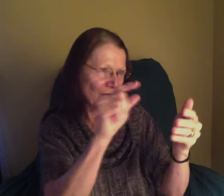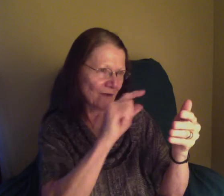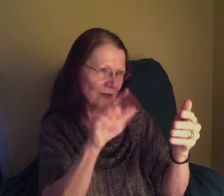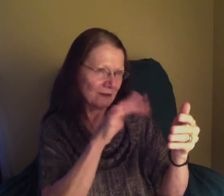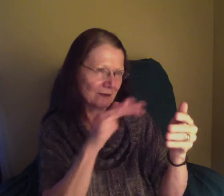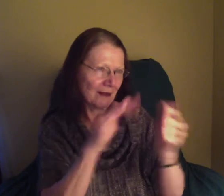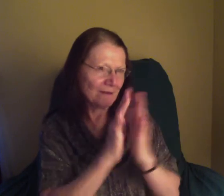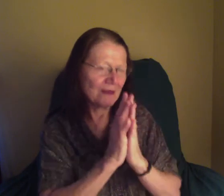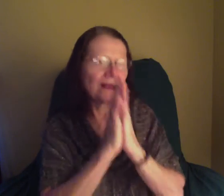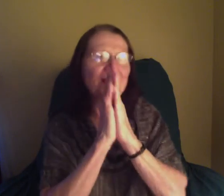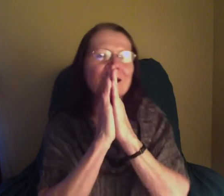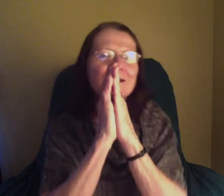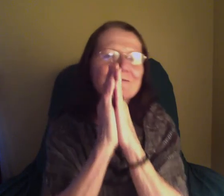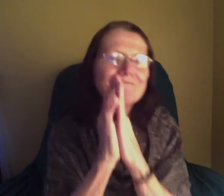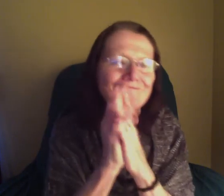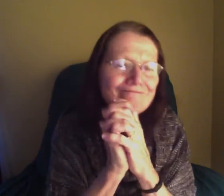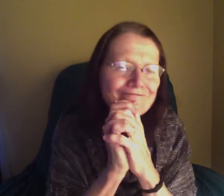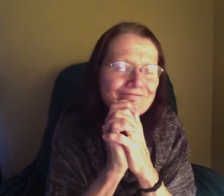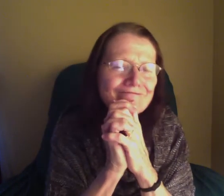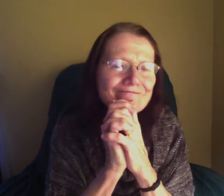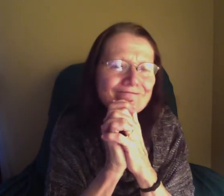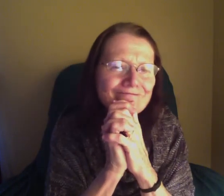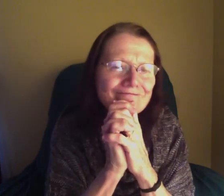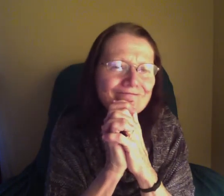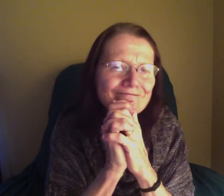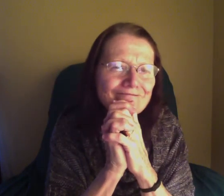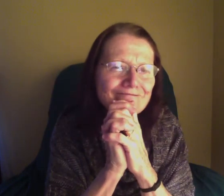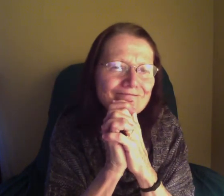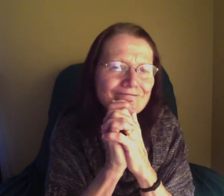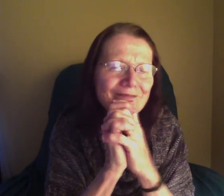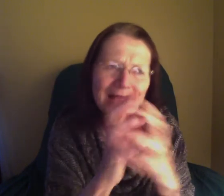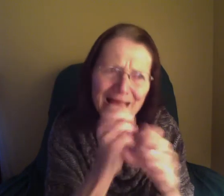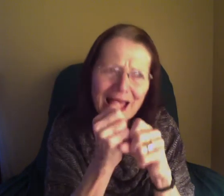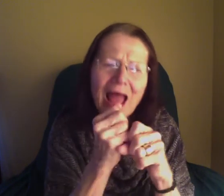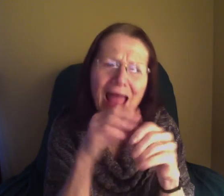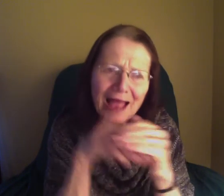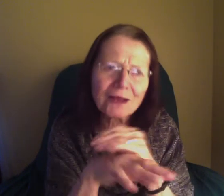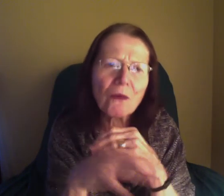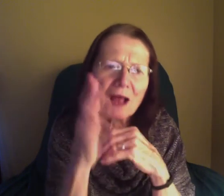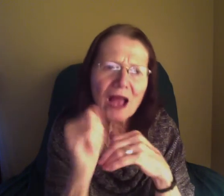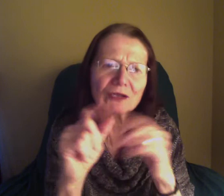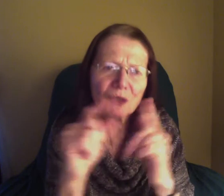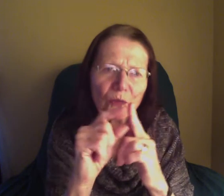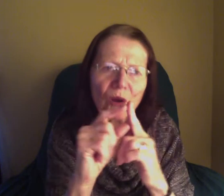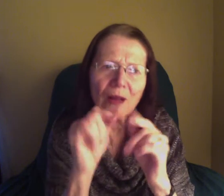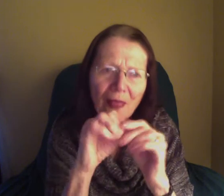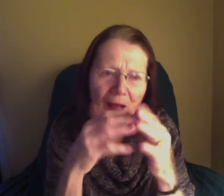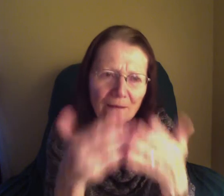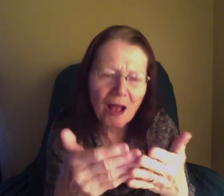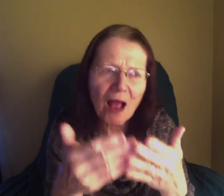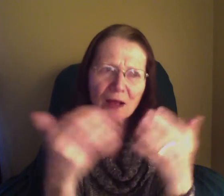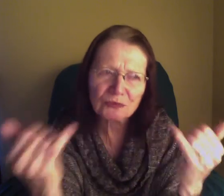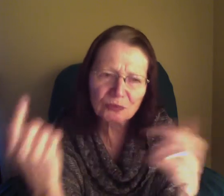game. I thought that was